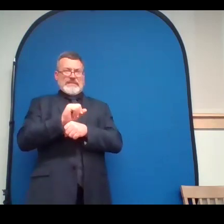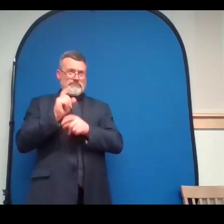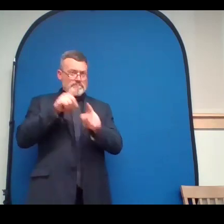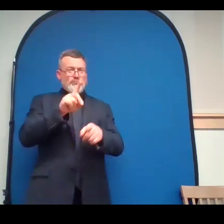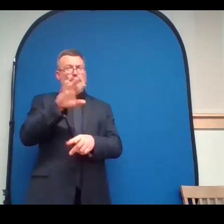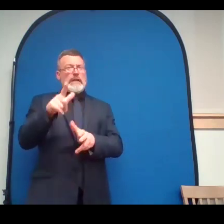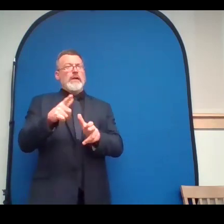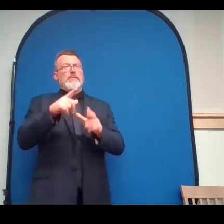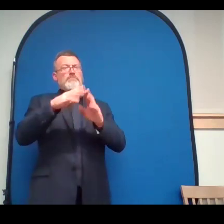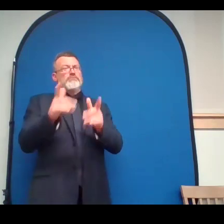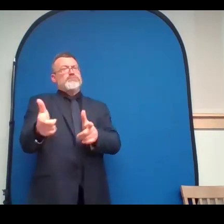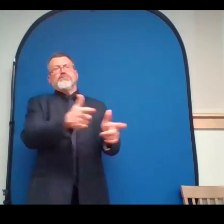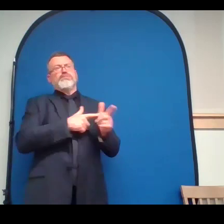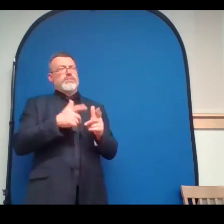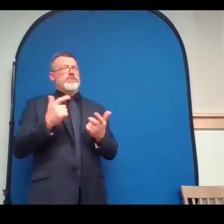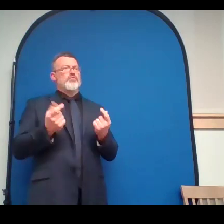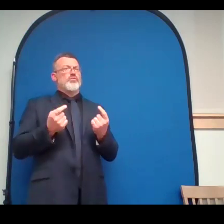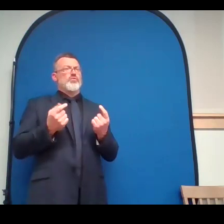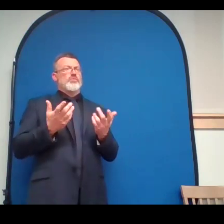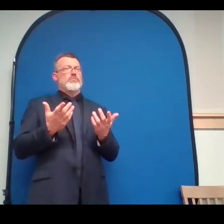The plan that we developed,